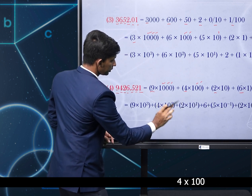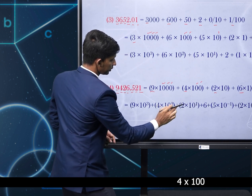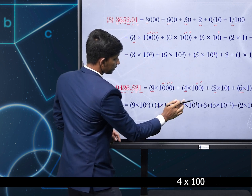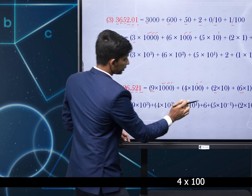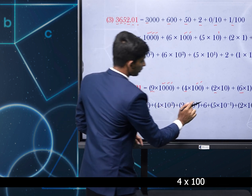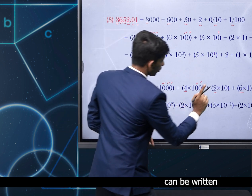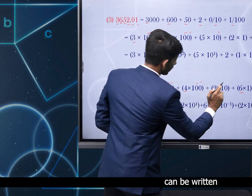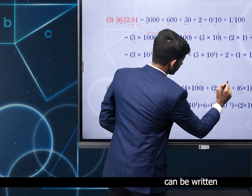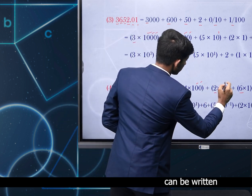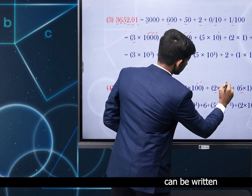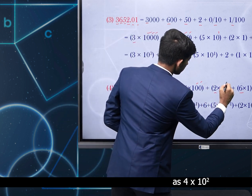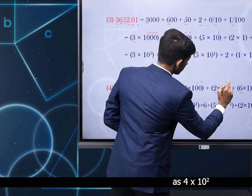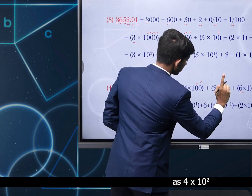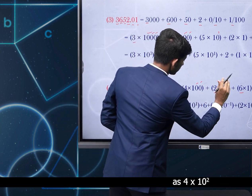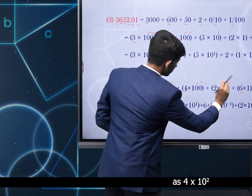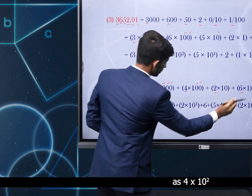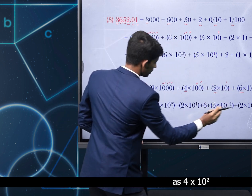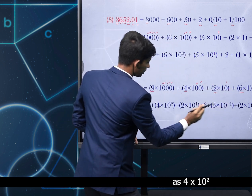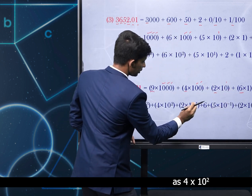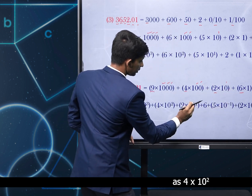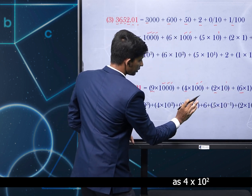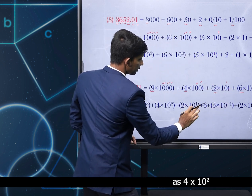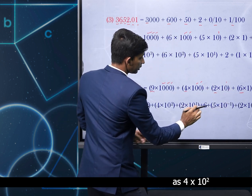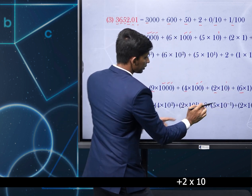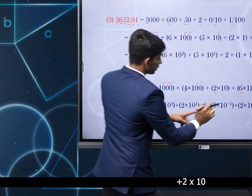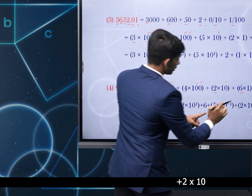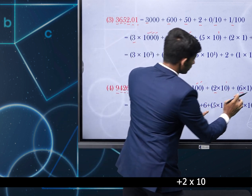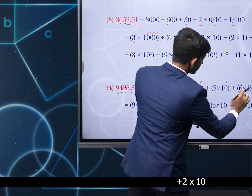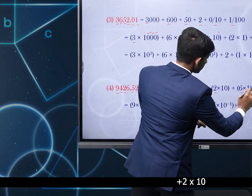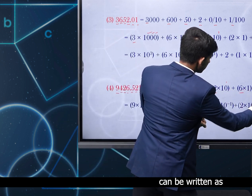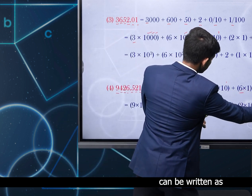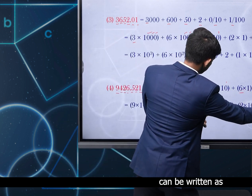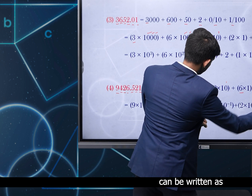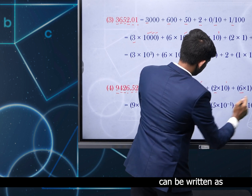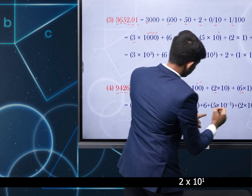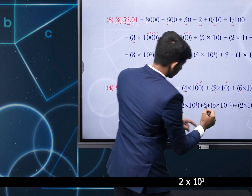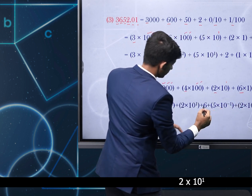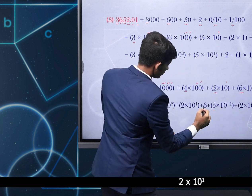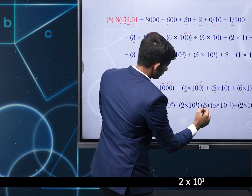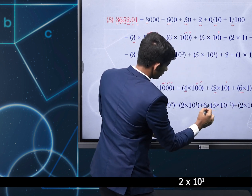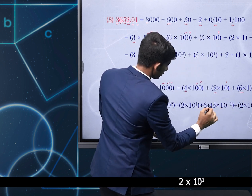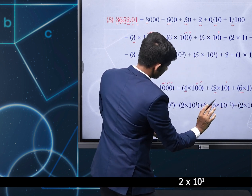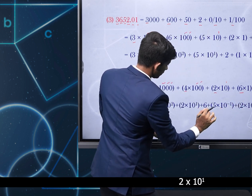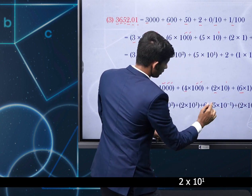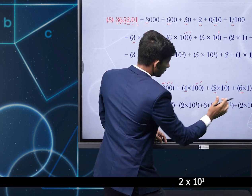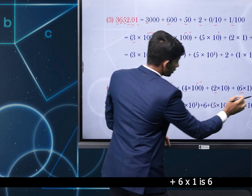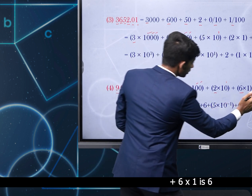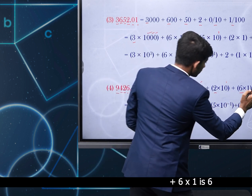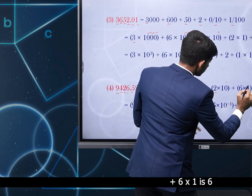4 into 100 can be written as 4 into 10 to the power of 2 plus 2 into 10 can be written as 2 into 10 to the power of 1 plus 6 into